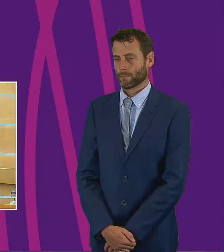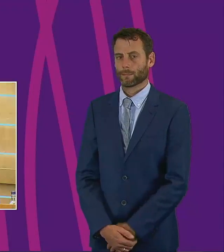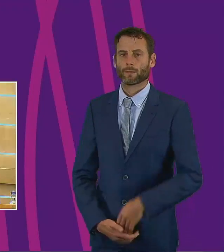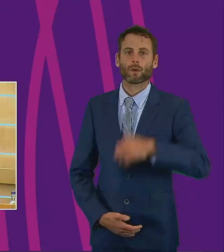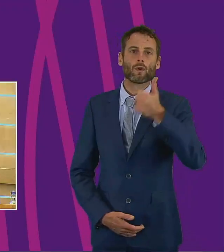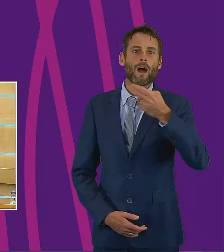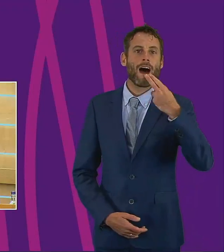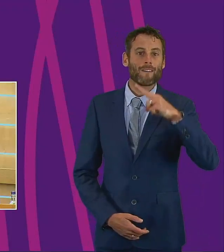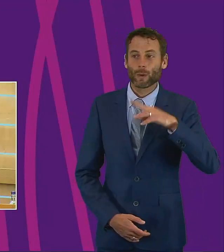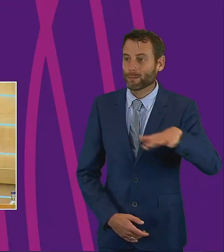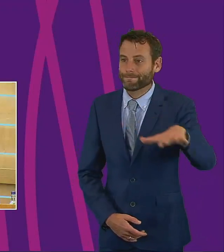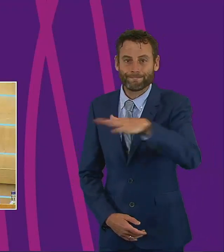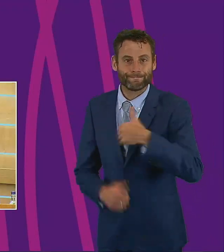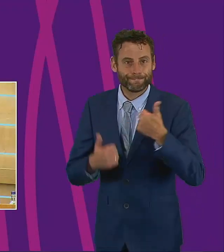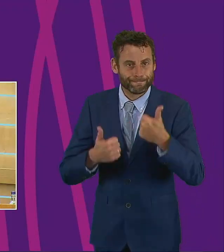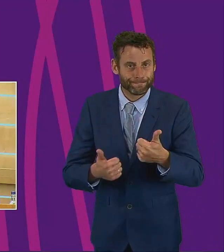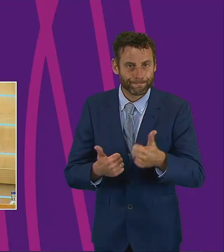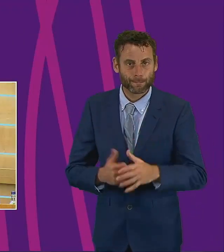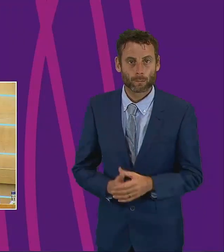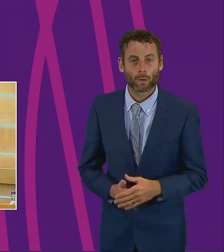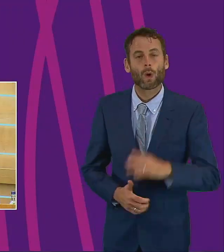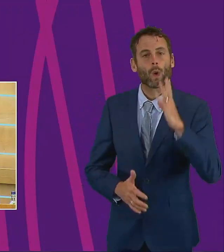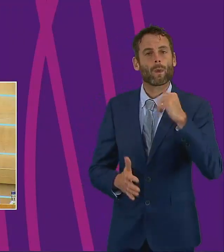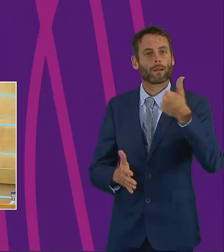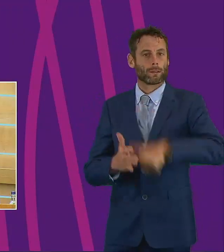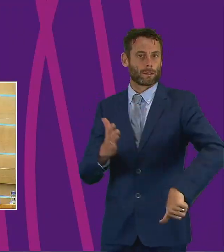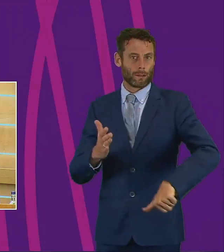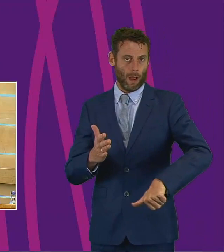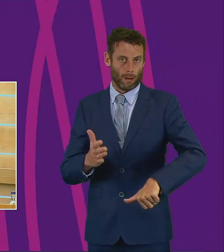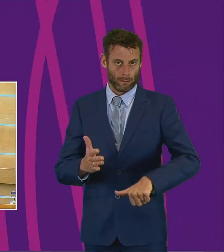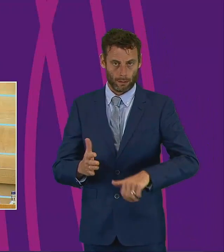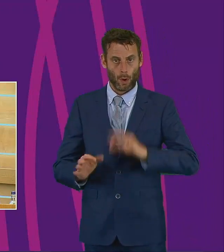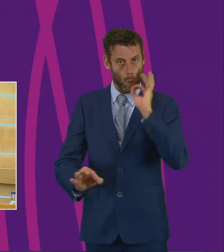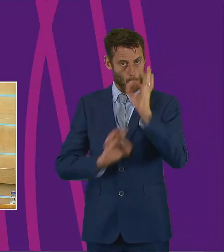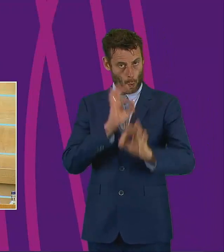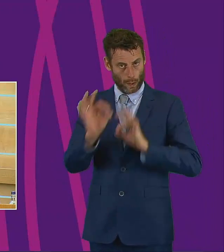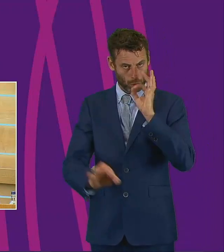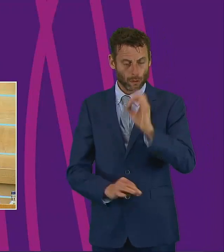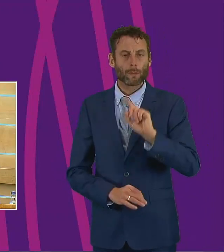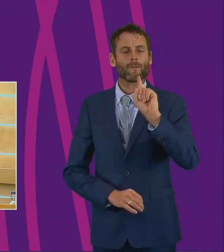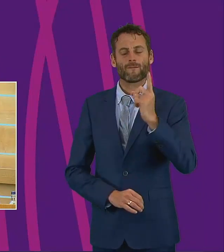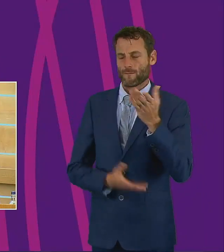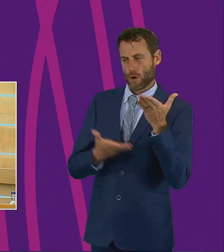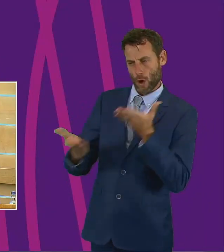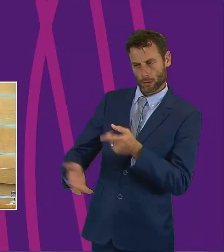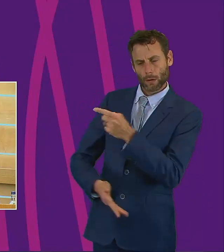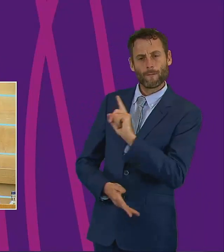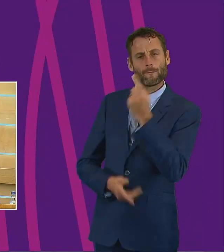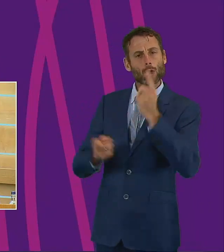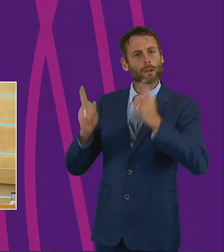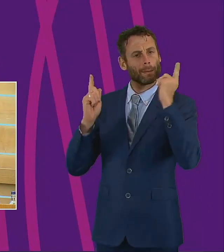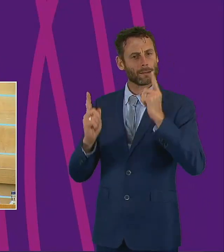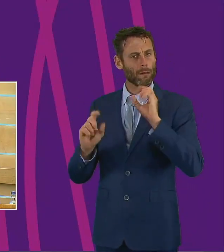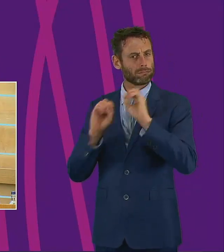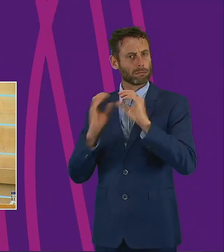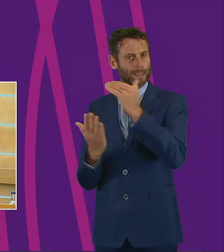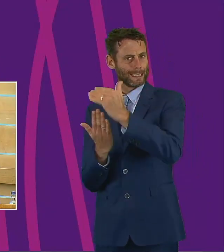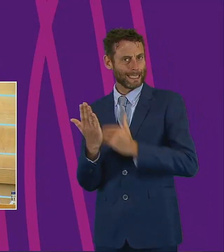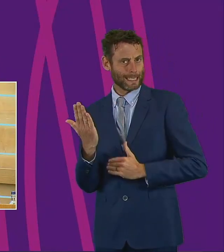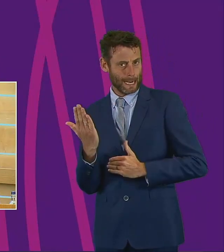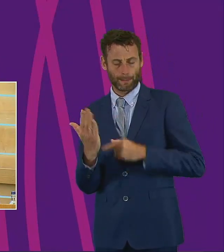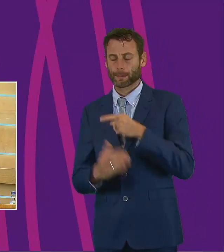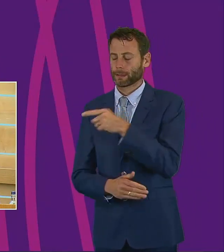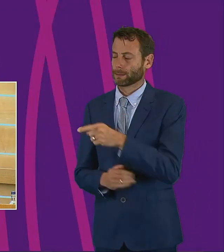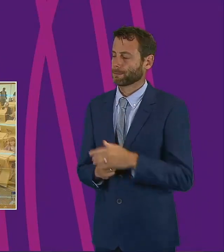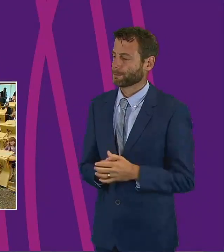Good afternoon, colleagues. We're going to begin today's business with First Minister's questions, but before we do, I think the First Minister is going to bring us up to date with a